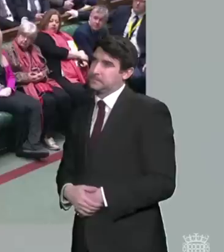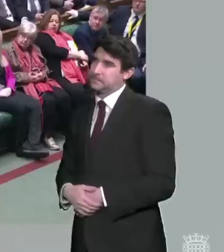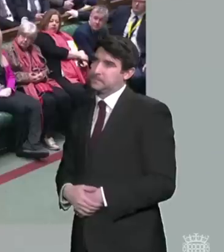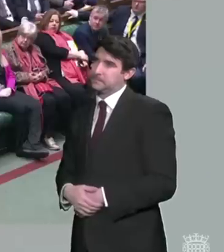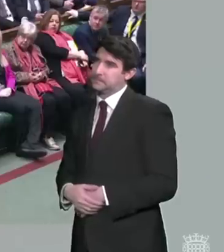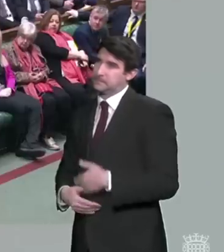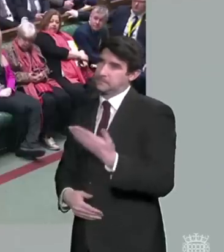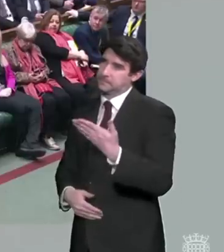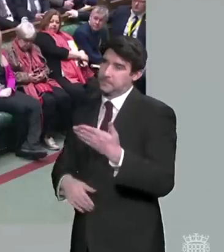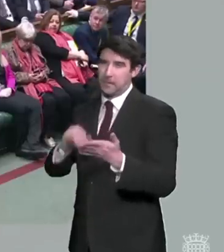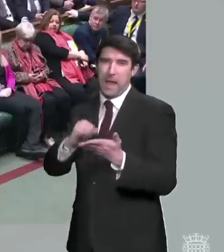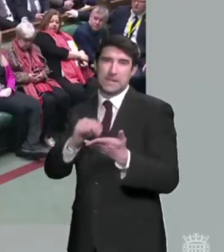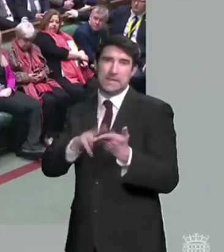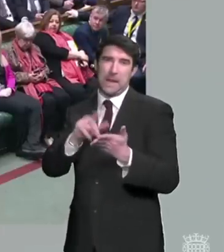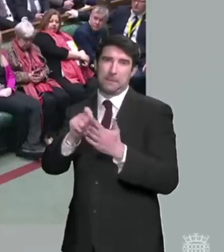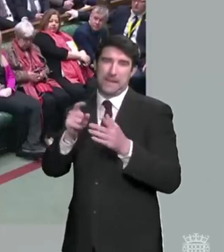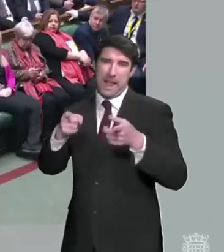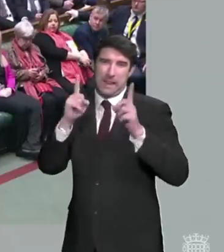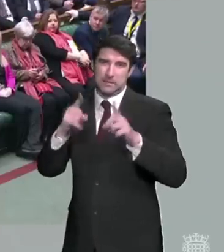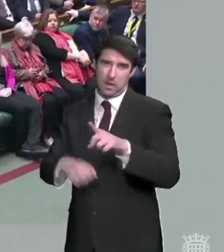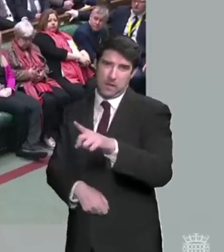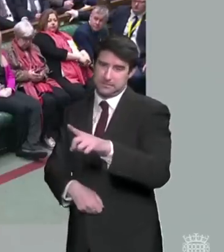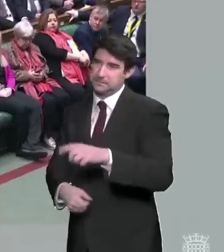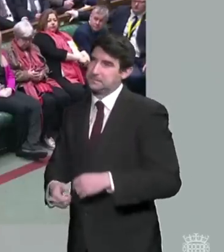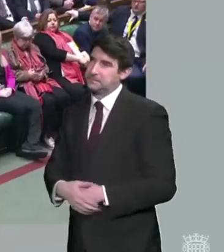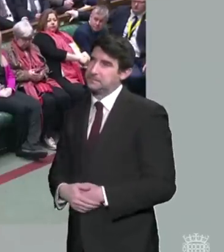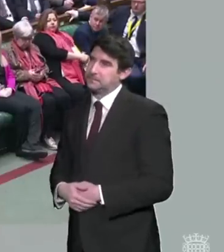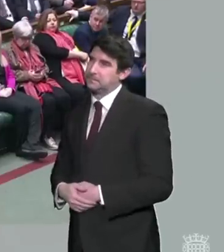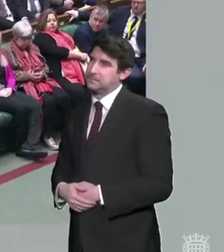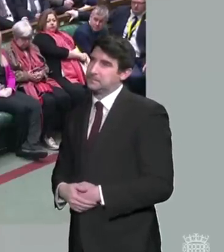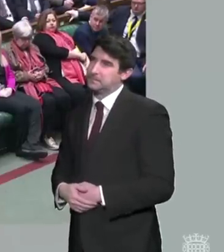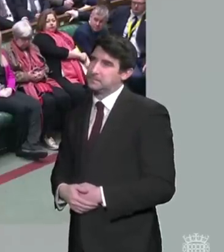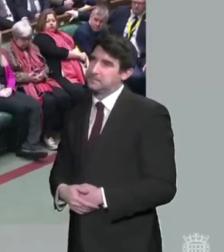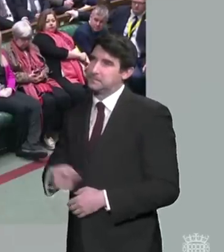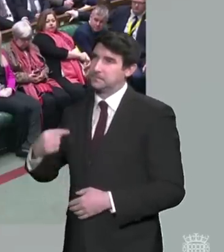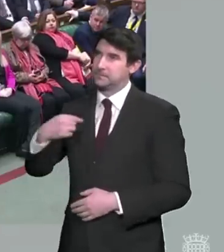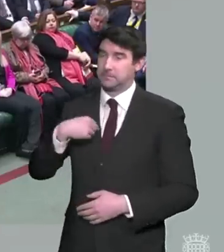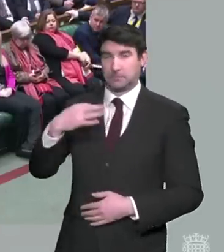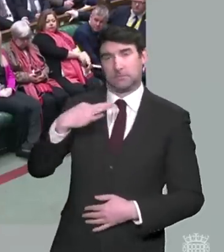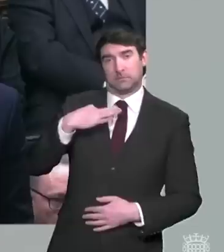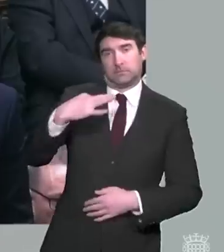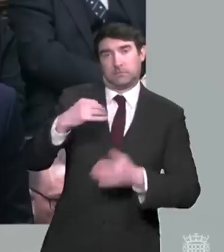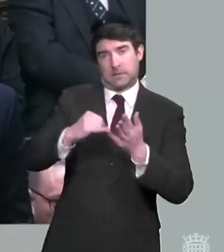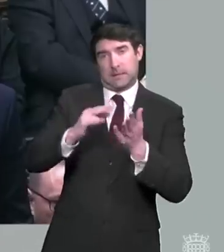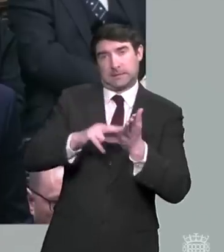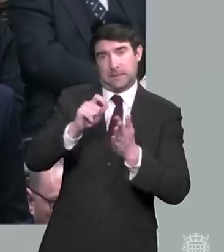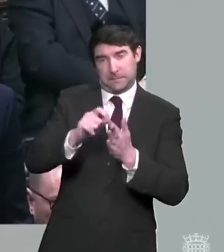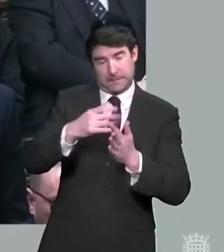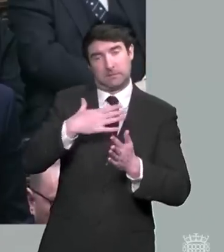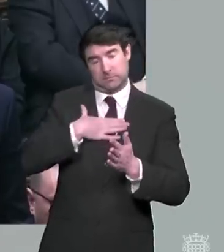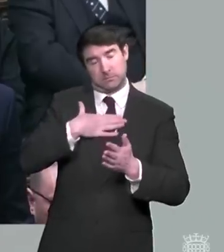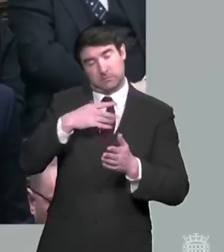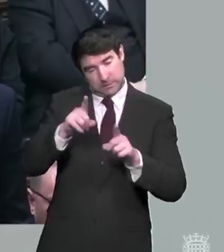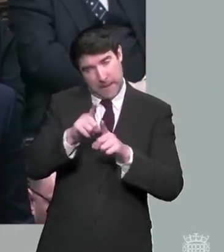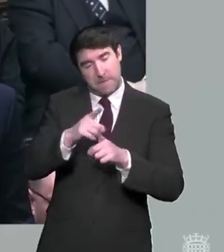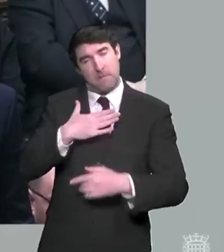Thank you, Mr. Speaker. And on behalf of my party, I'd like to send our condolences to all of those impacted by the devastating earthquake